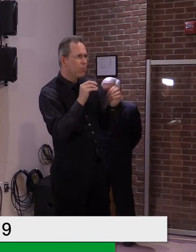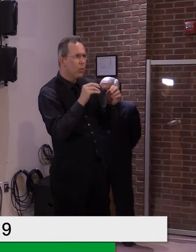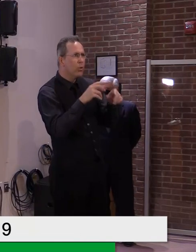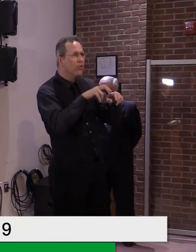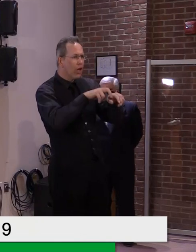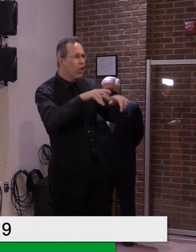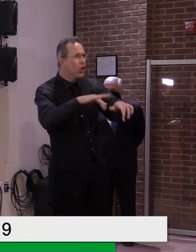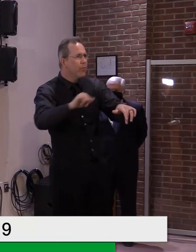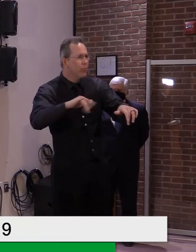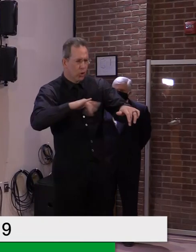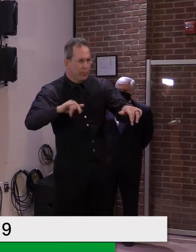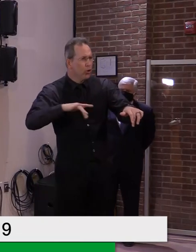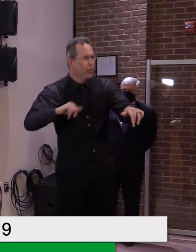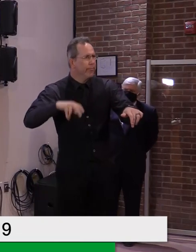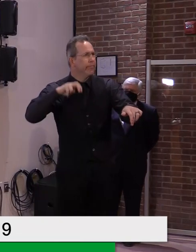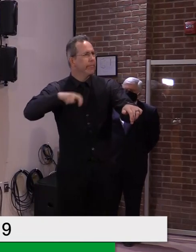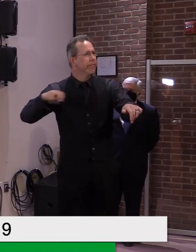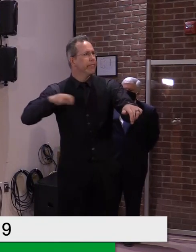training